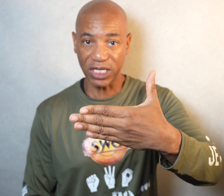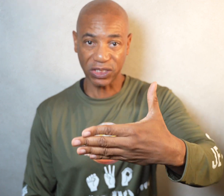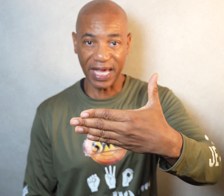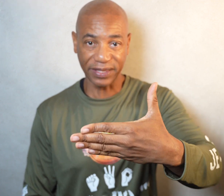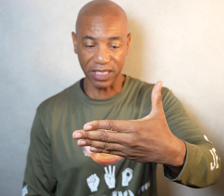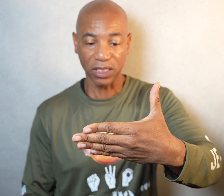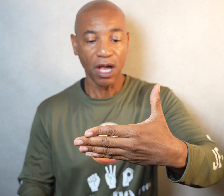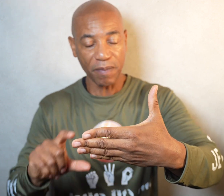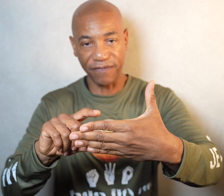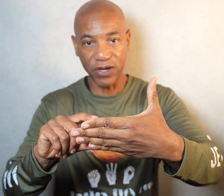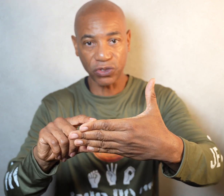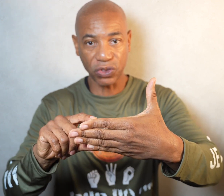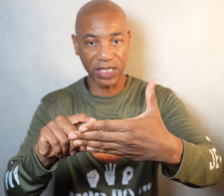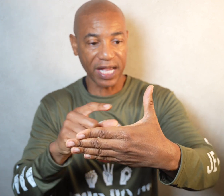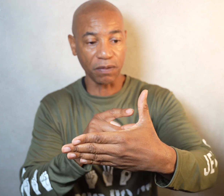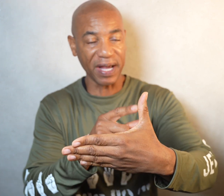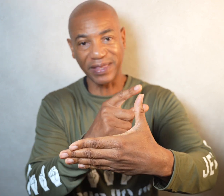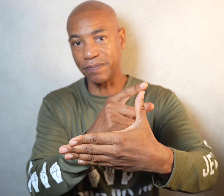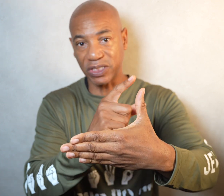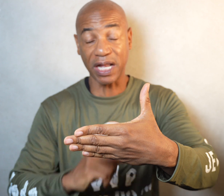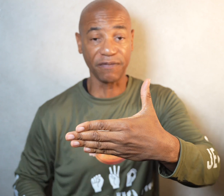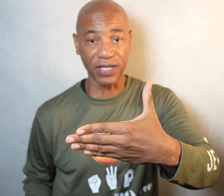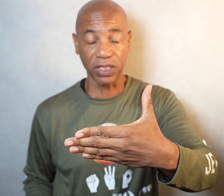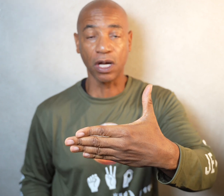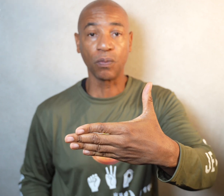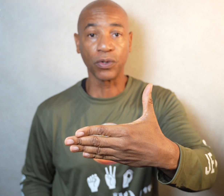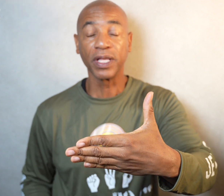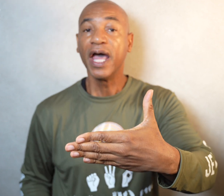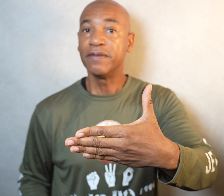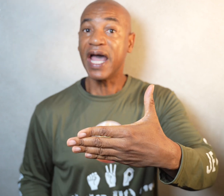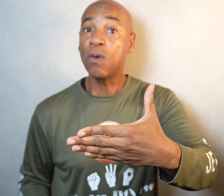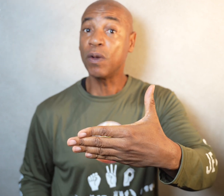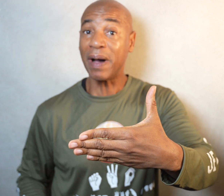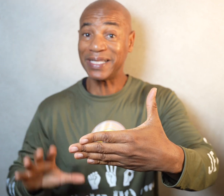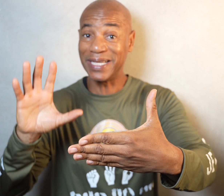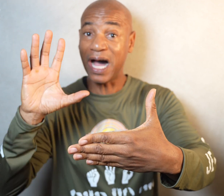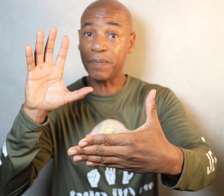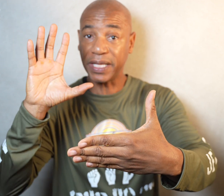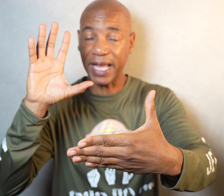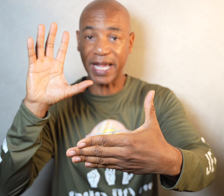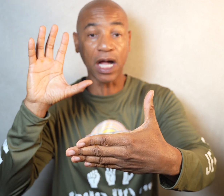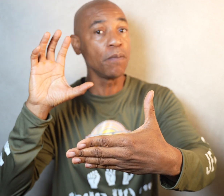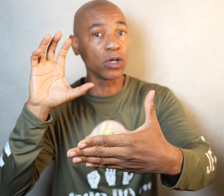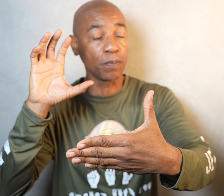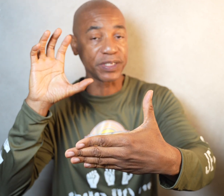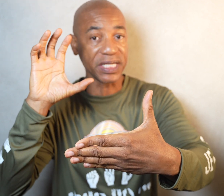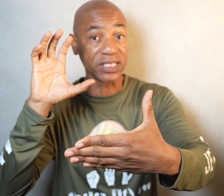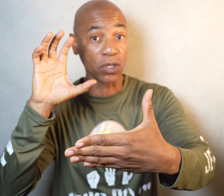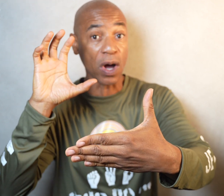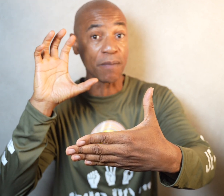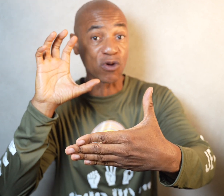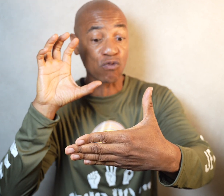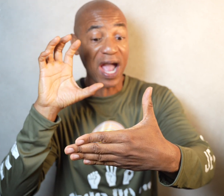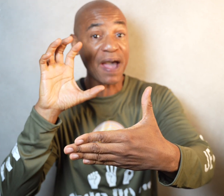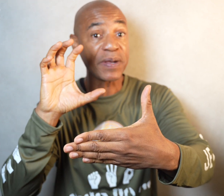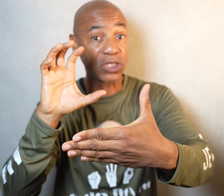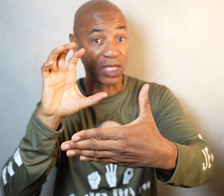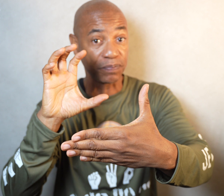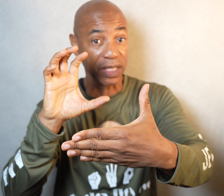just like this. My fingers are together, my thumb is kind of facing upward. Now with my dominant hand, I'm going to pretend as though I'm grabbing something